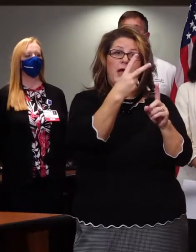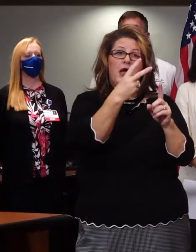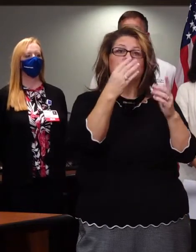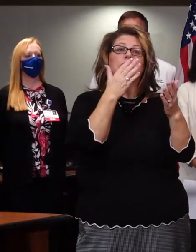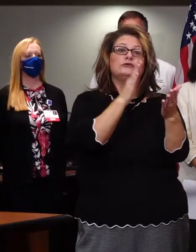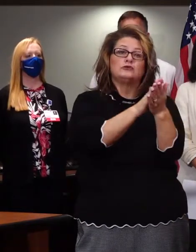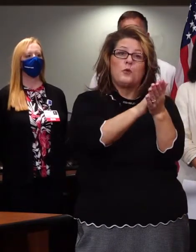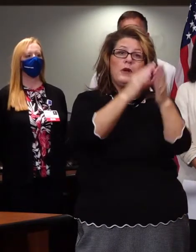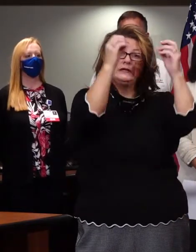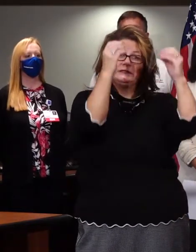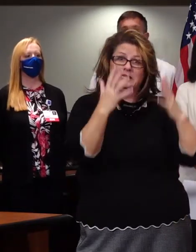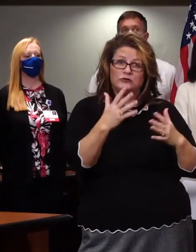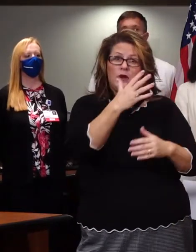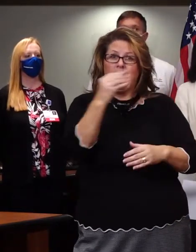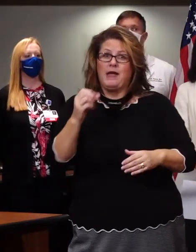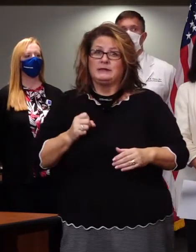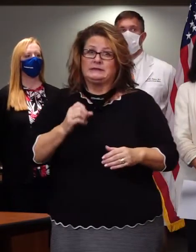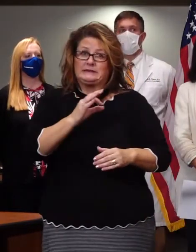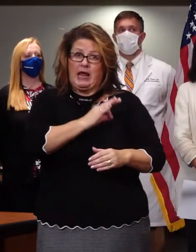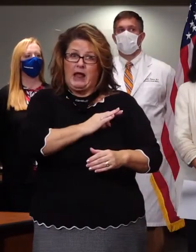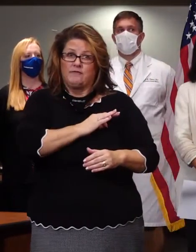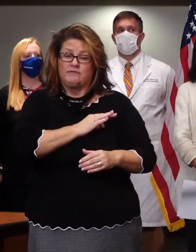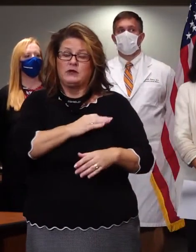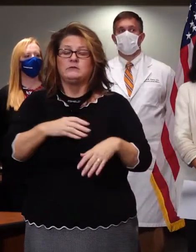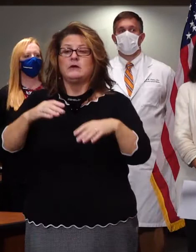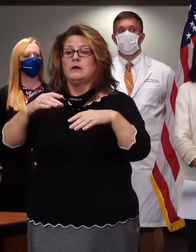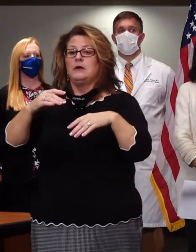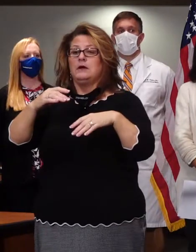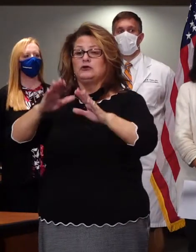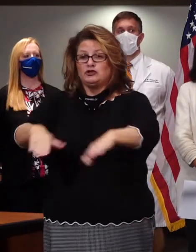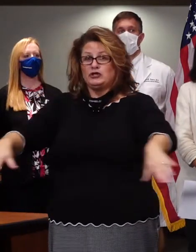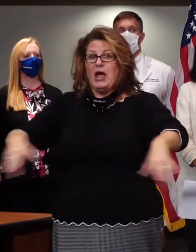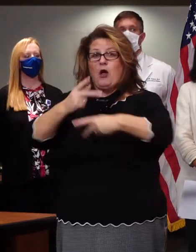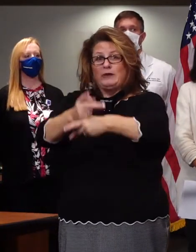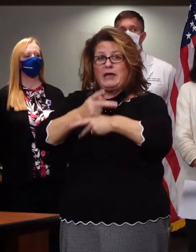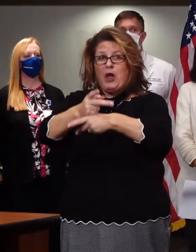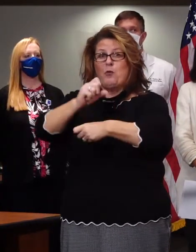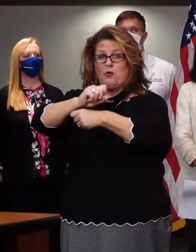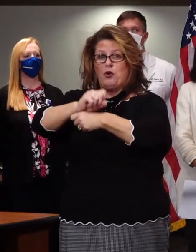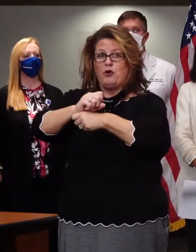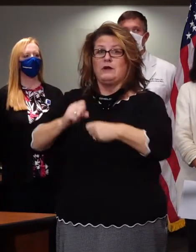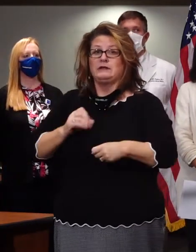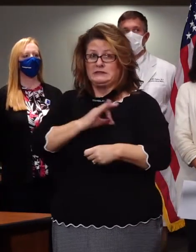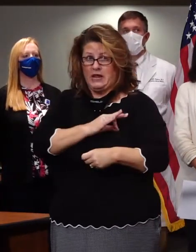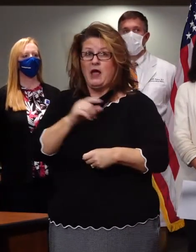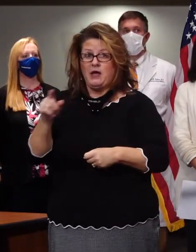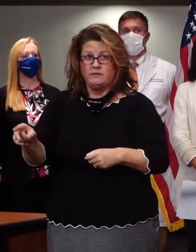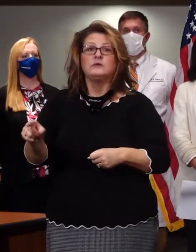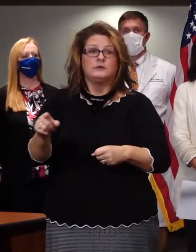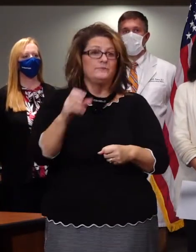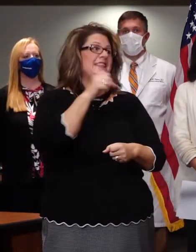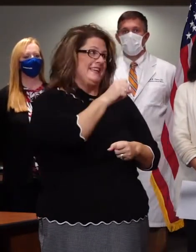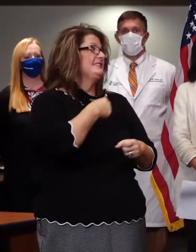school staff, child care workers and staff, school bus drivers. Are you getting all this,